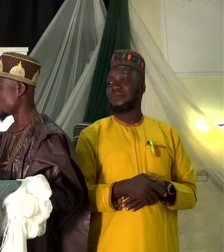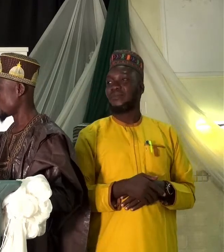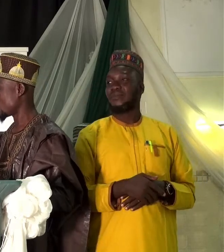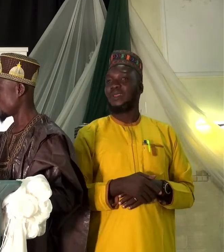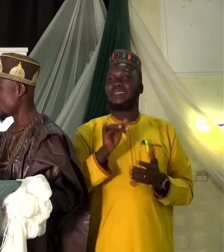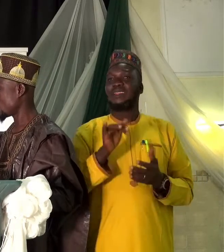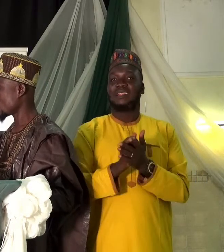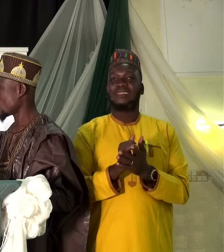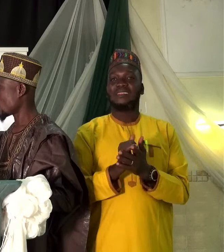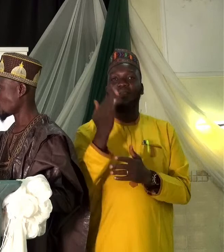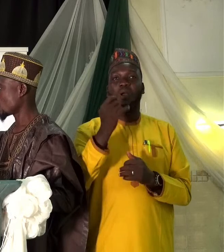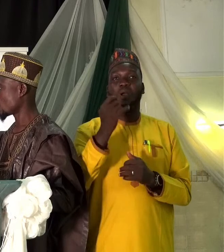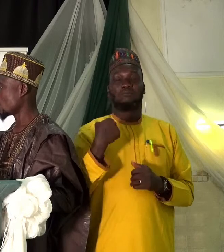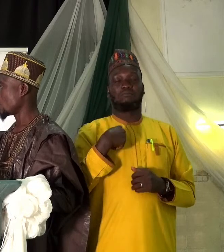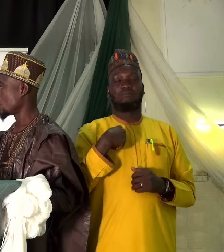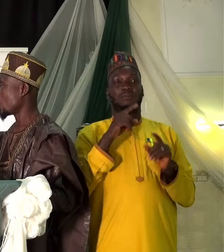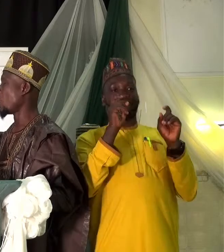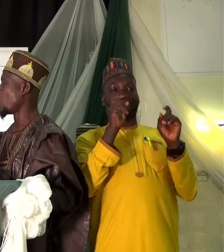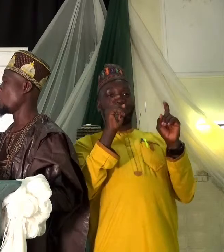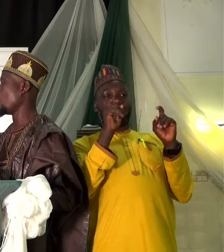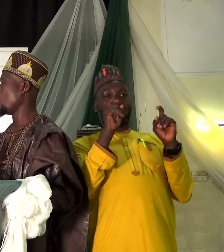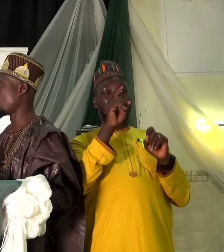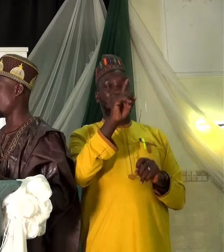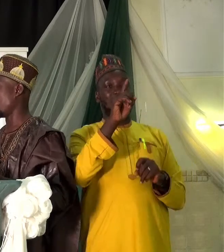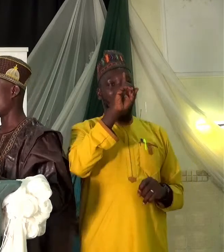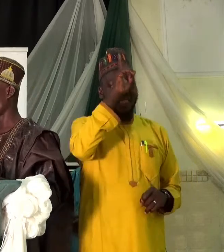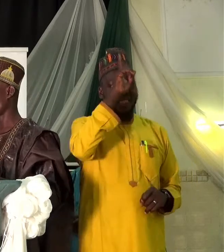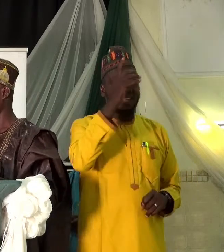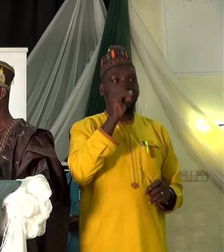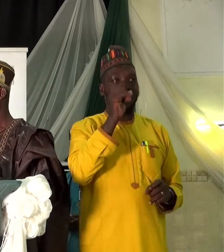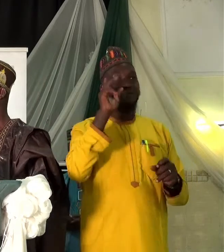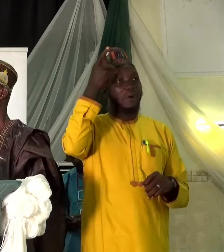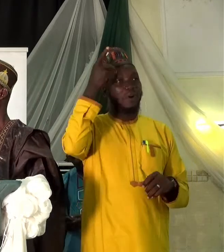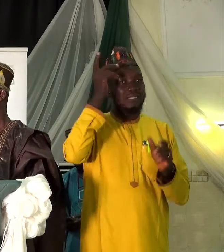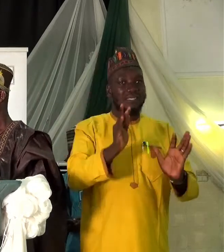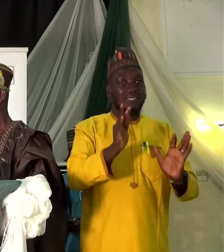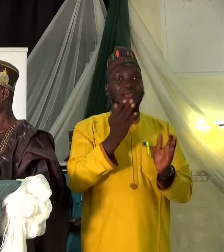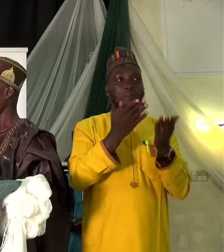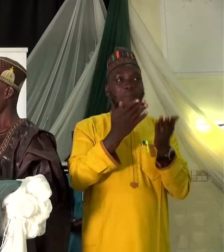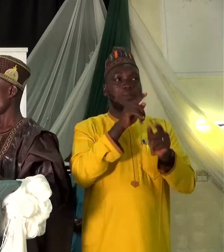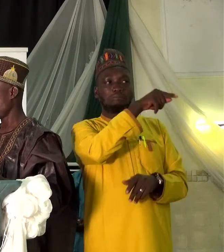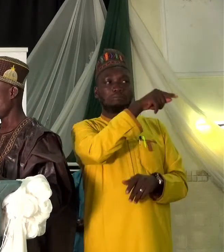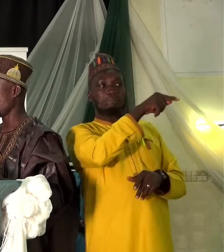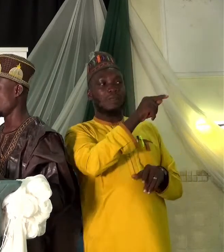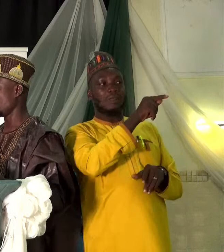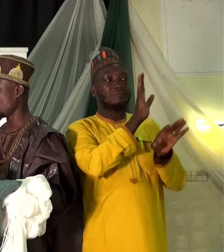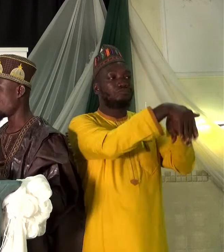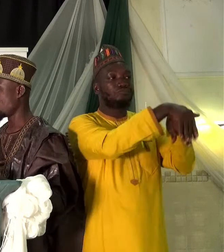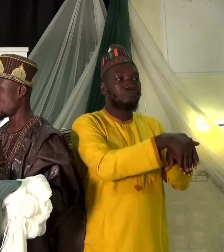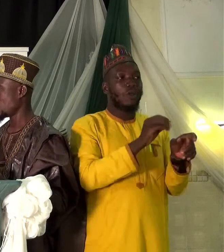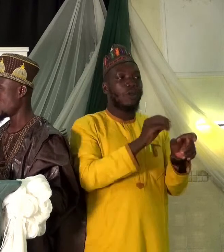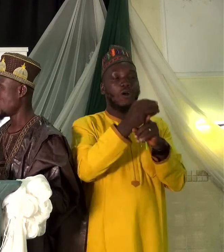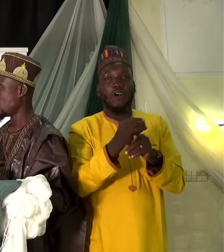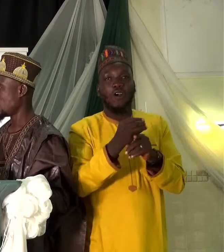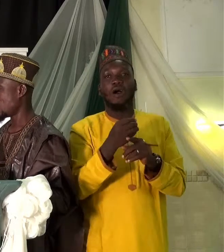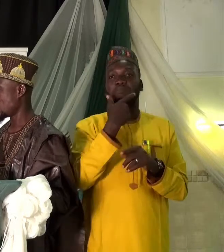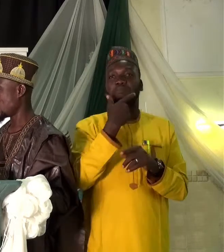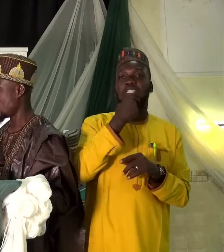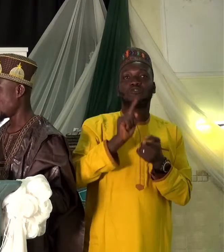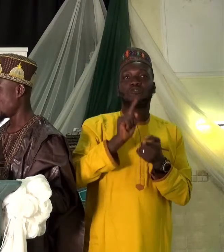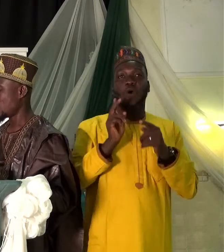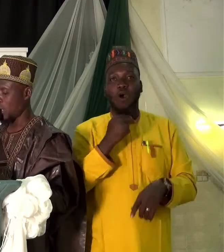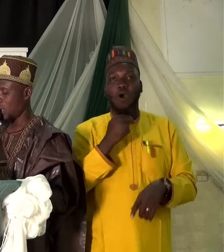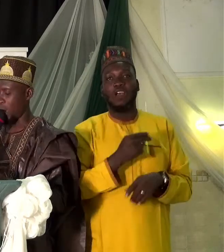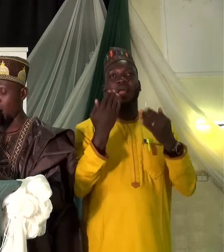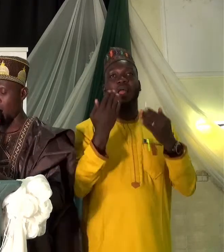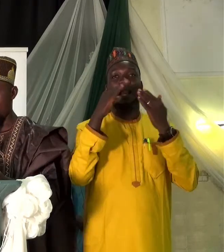test integrity oloselu ni Allah se n ta wa ni abo wa pelu wa alhamdulillah olohun ni yo ni ko